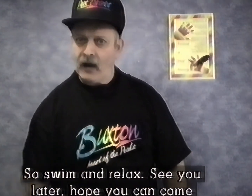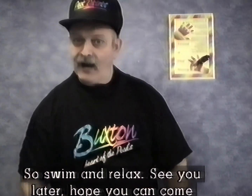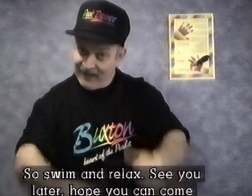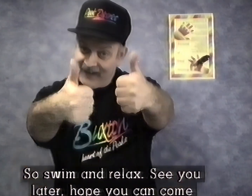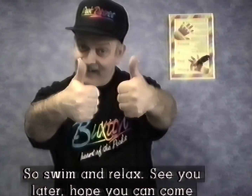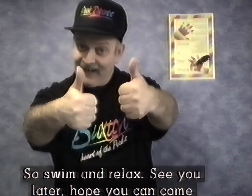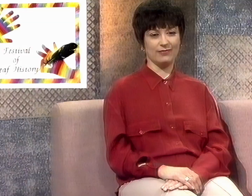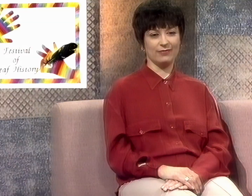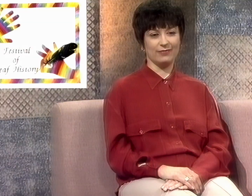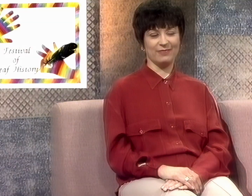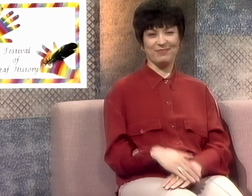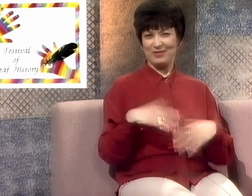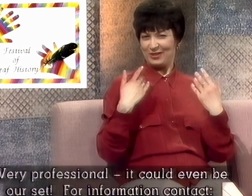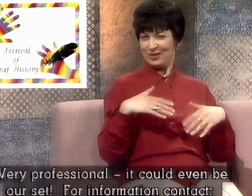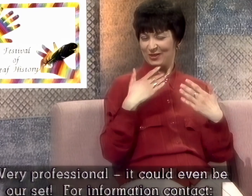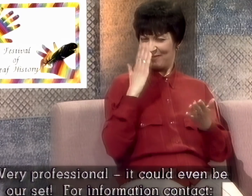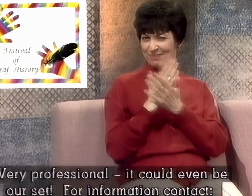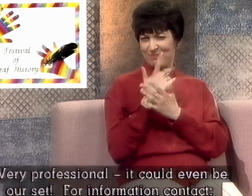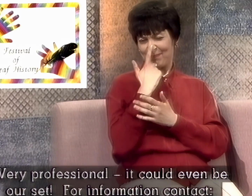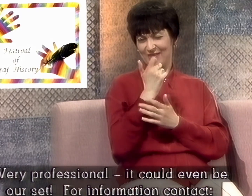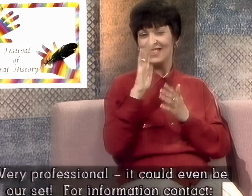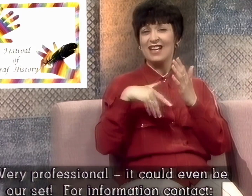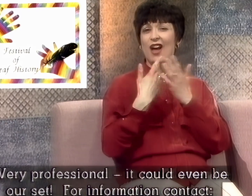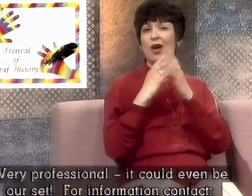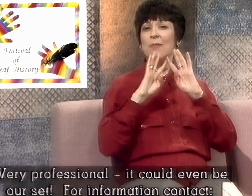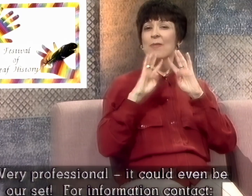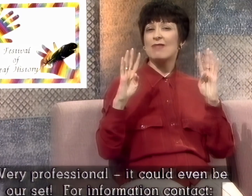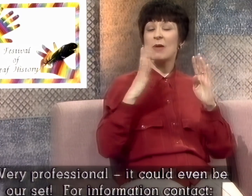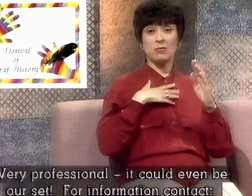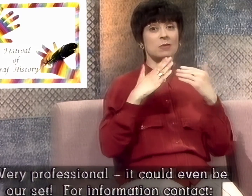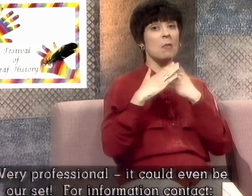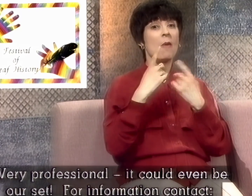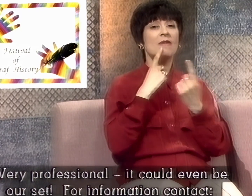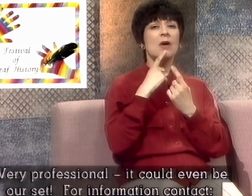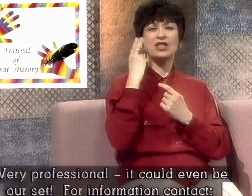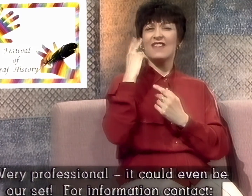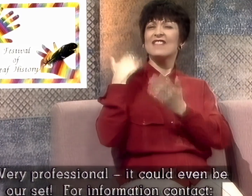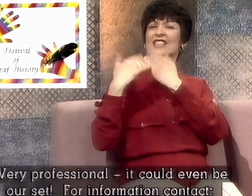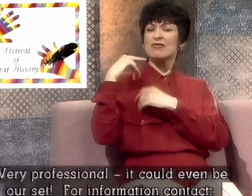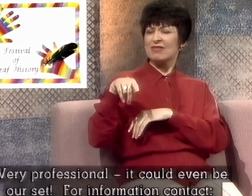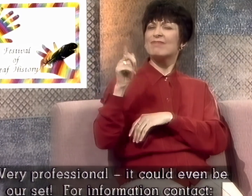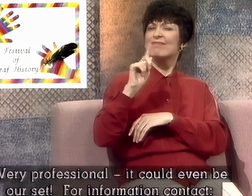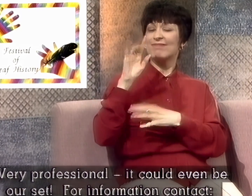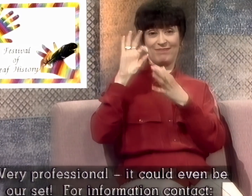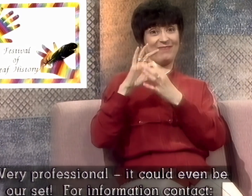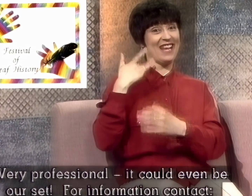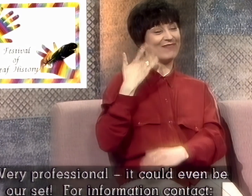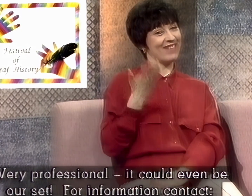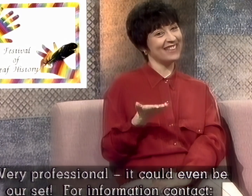come. Bye. Very professional, that video. It could even be our set. If you want more information on that event,